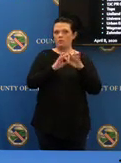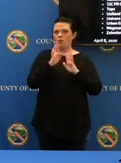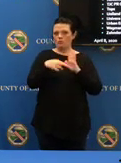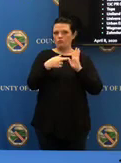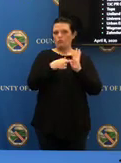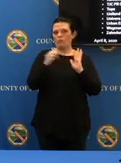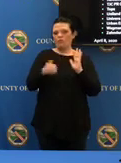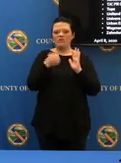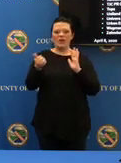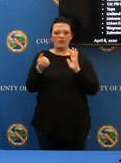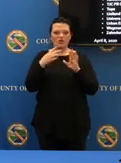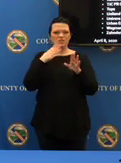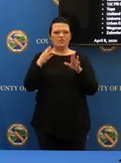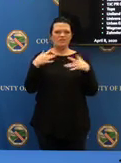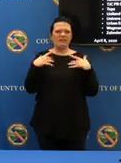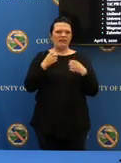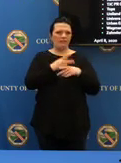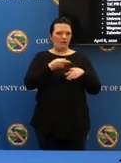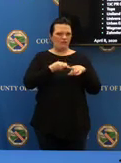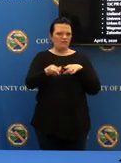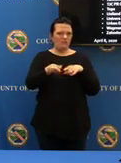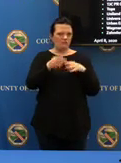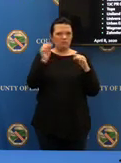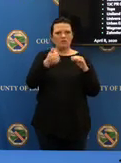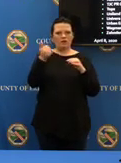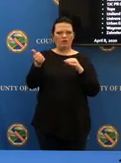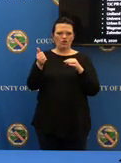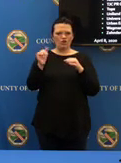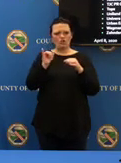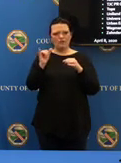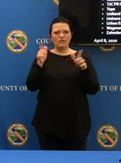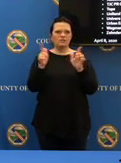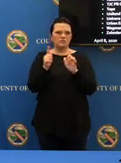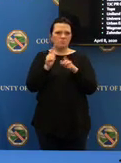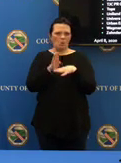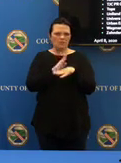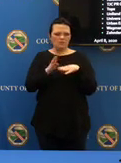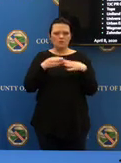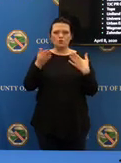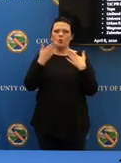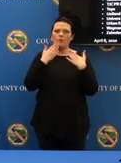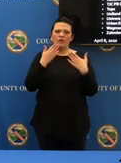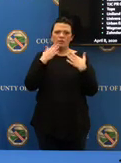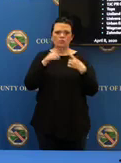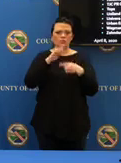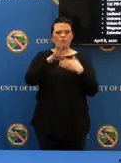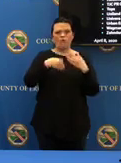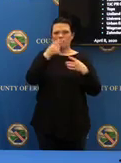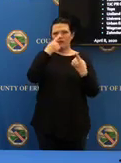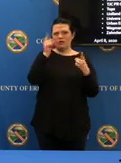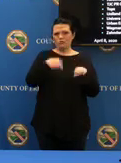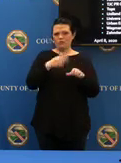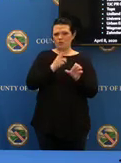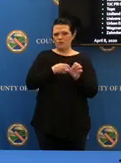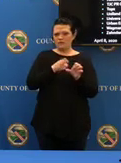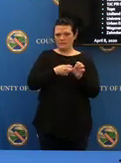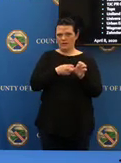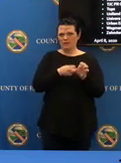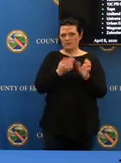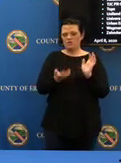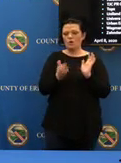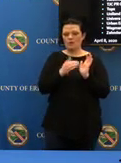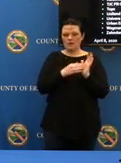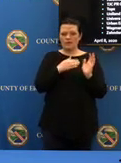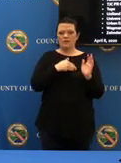well as others in the healthcare field and other areas, including small business. So thank you to all who've agreed to participate. Once again,